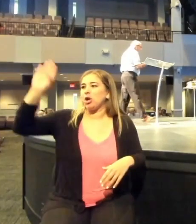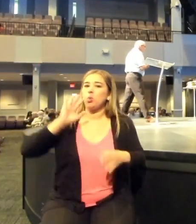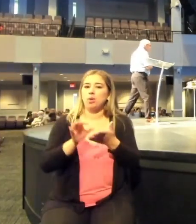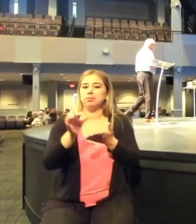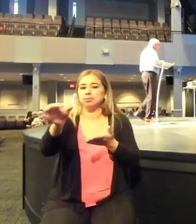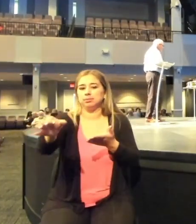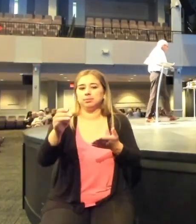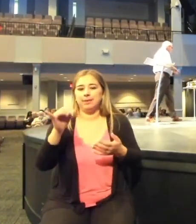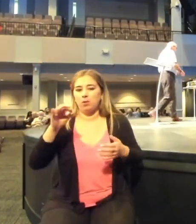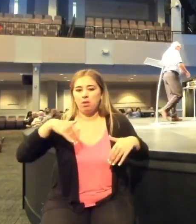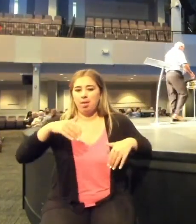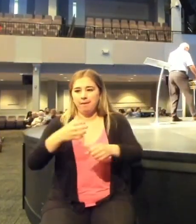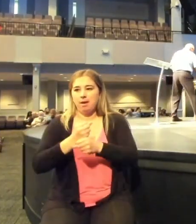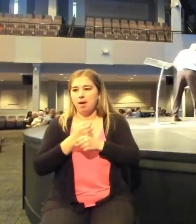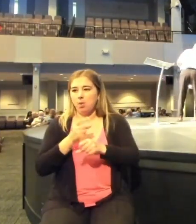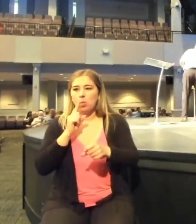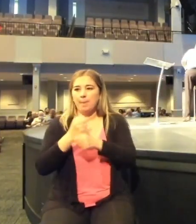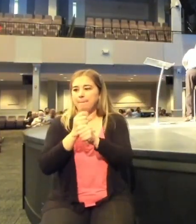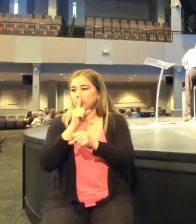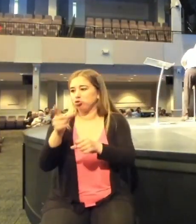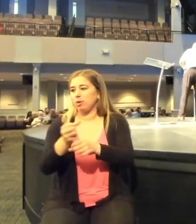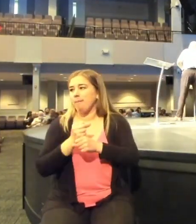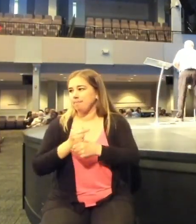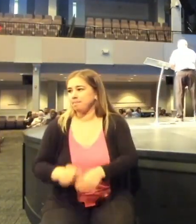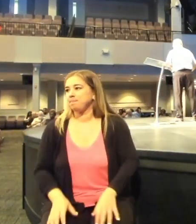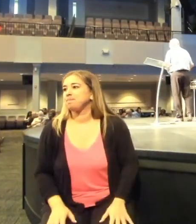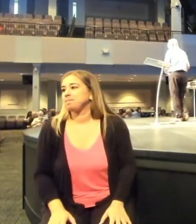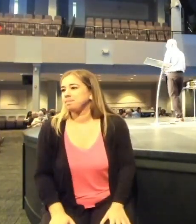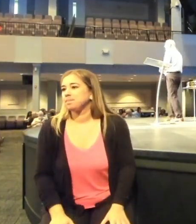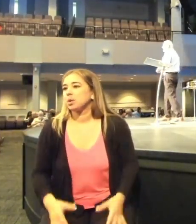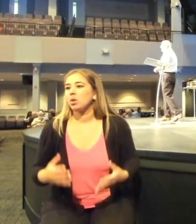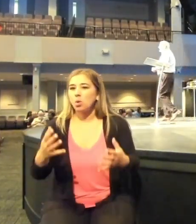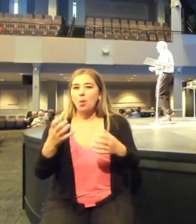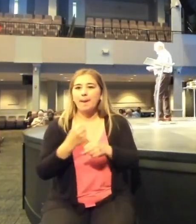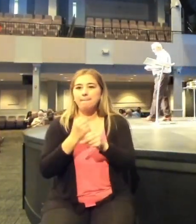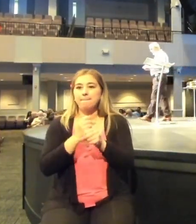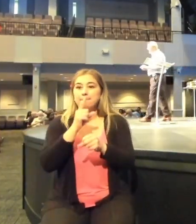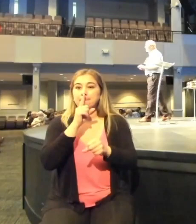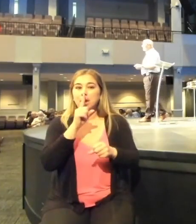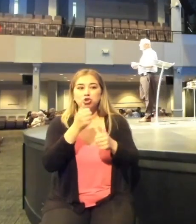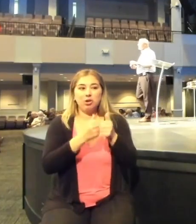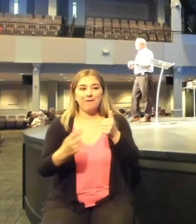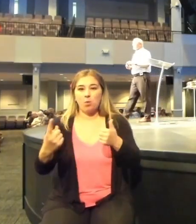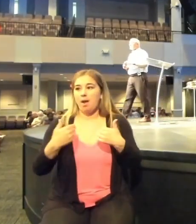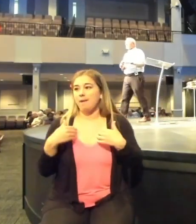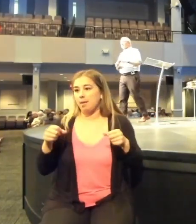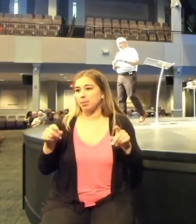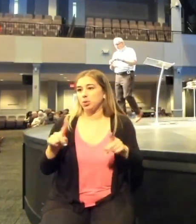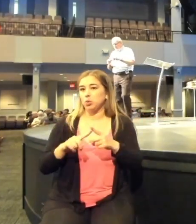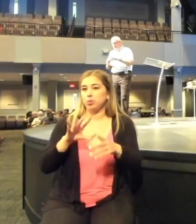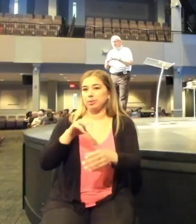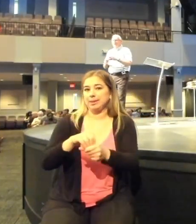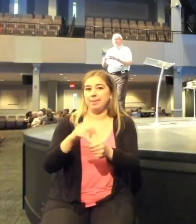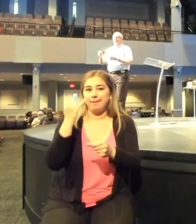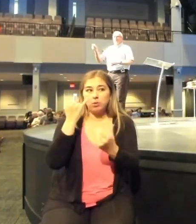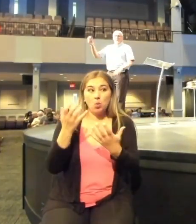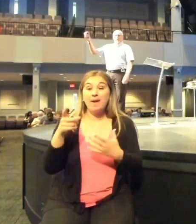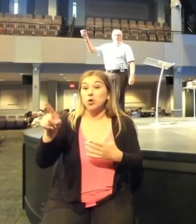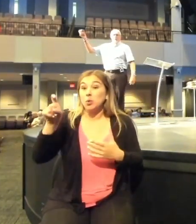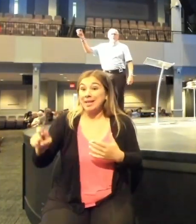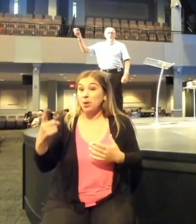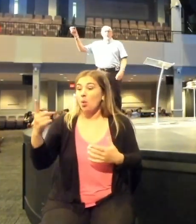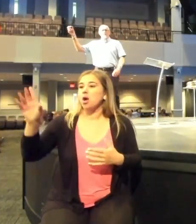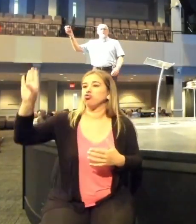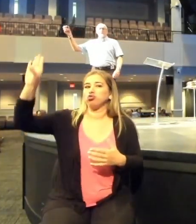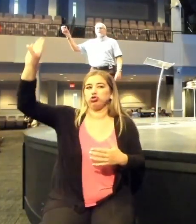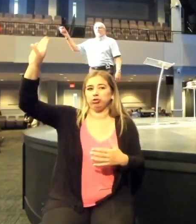hand, the ushers will make sure that you get some communion elements. I want everyone to have one that would like to have one. So just make sure, if you need the